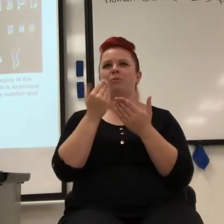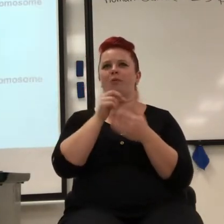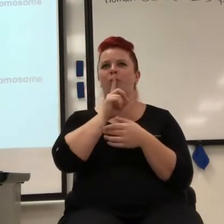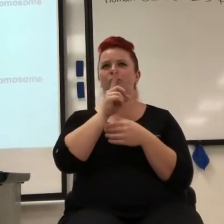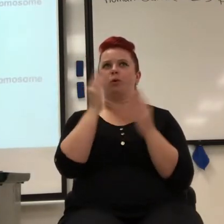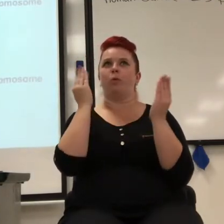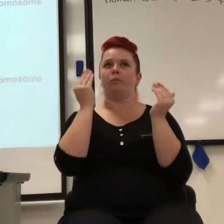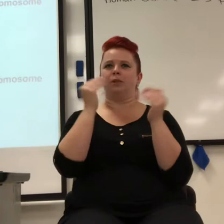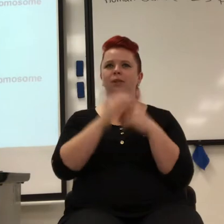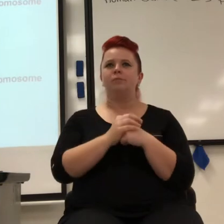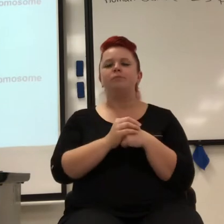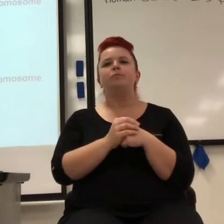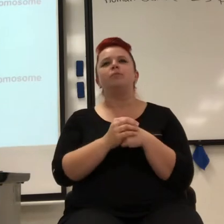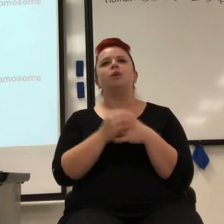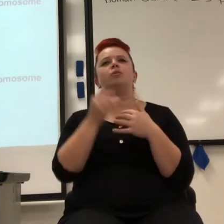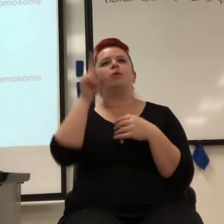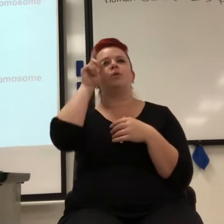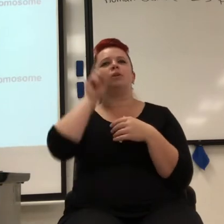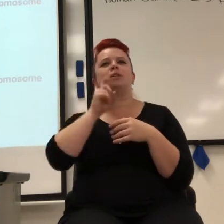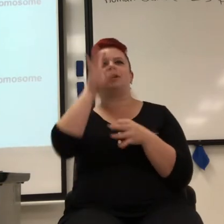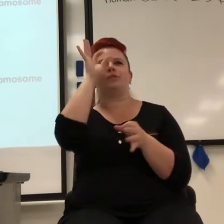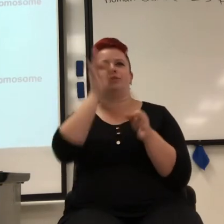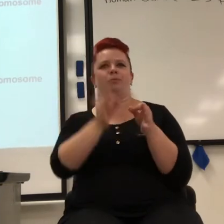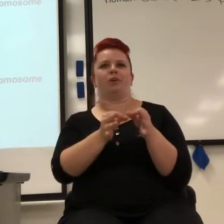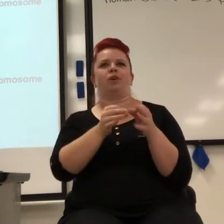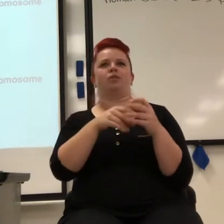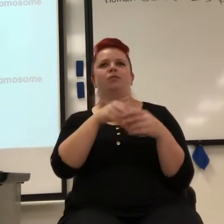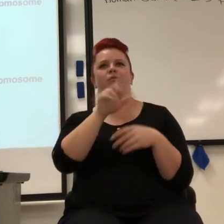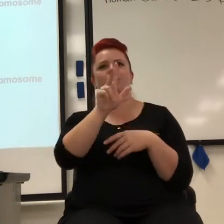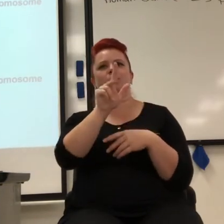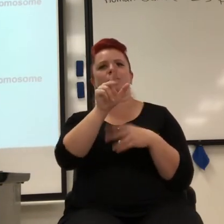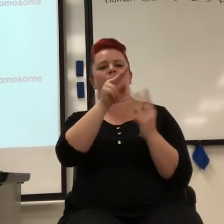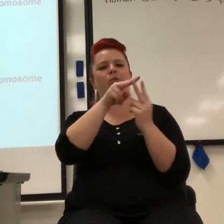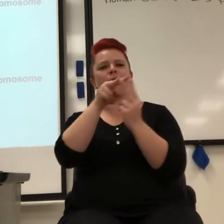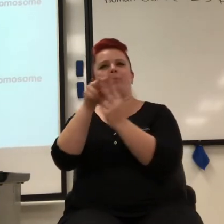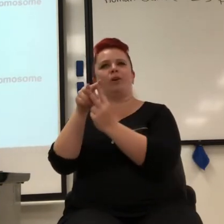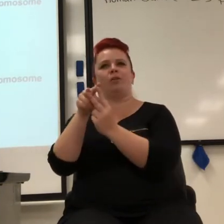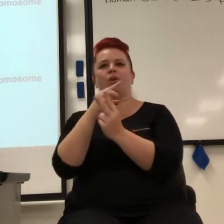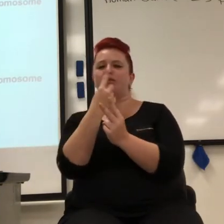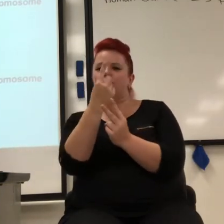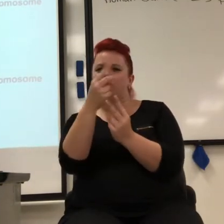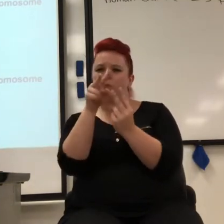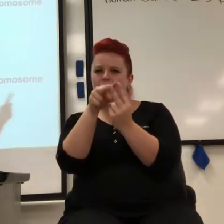sex determination. Of those 23 pairs of chromosomes, one pair